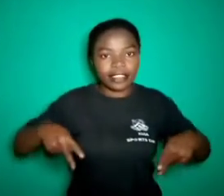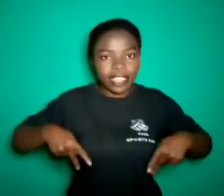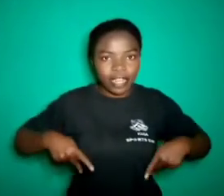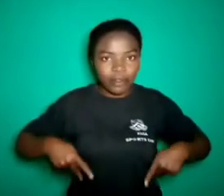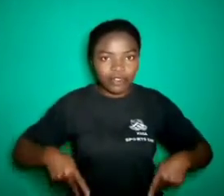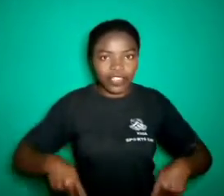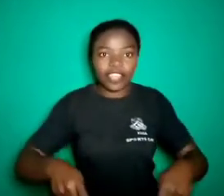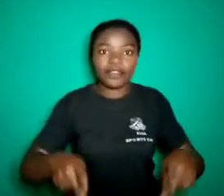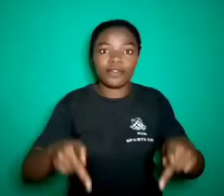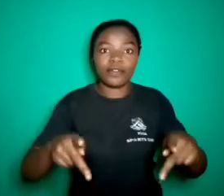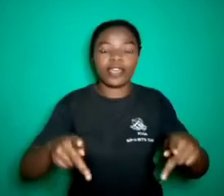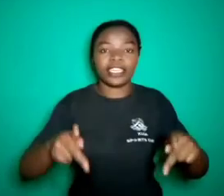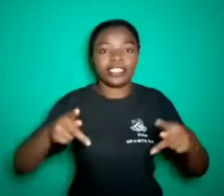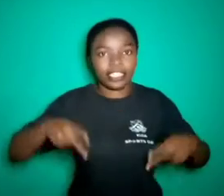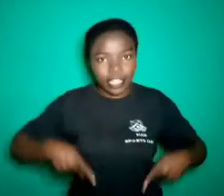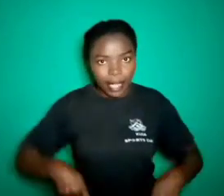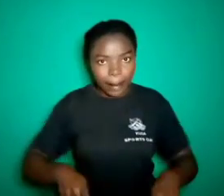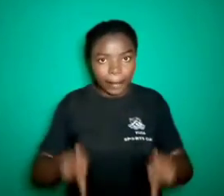then moving forward. Path.